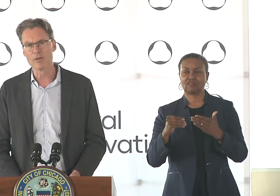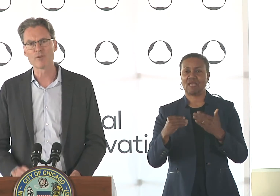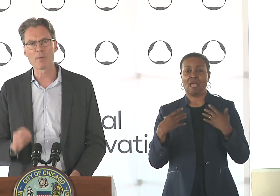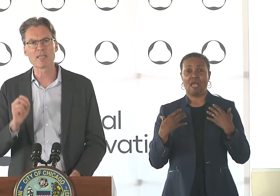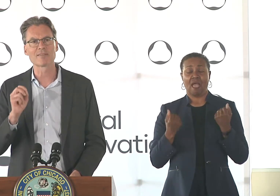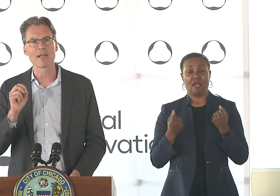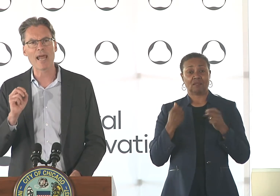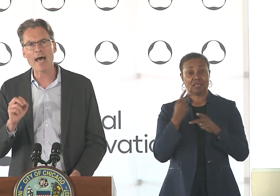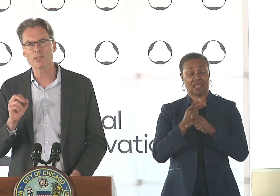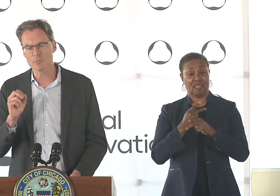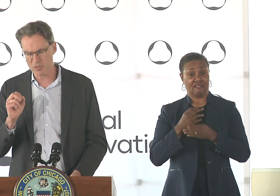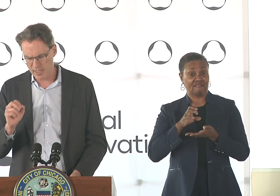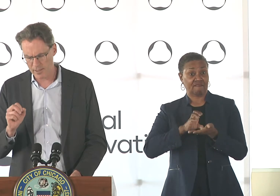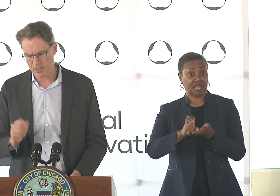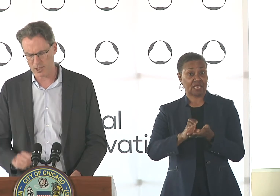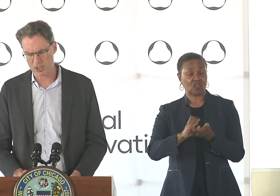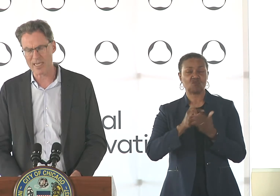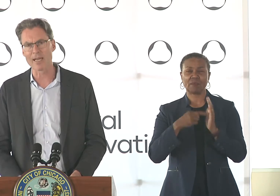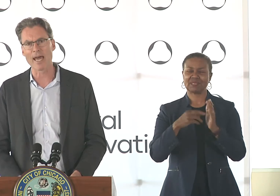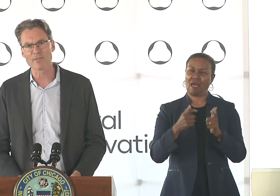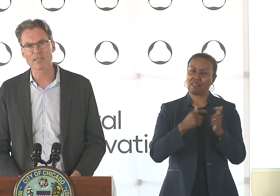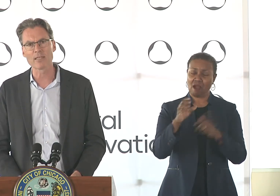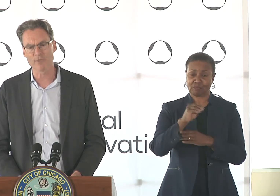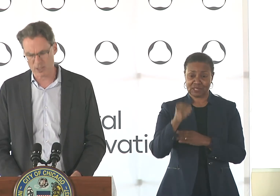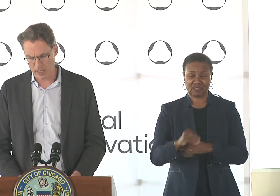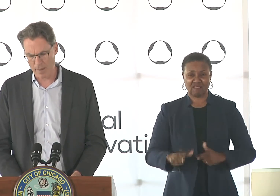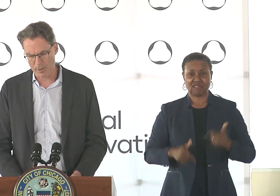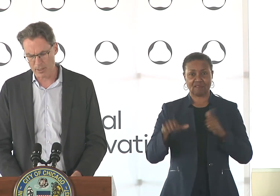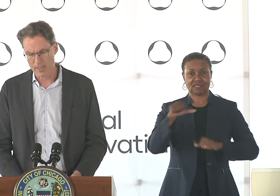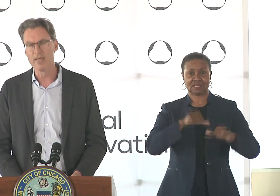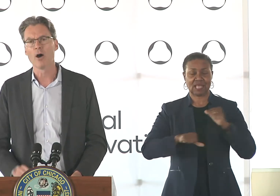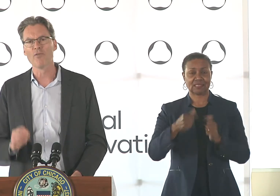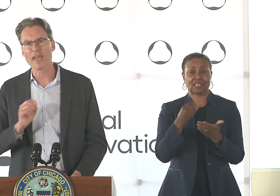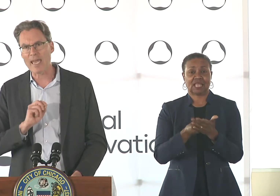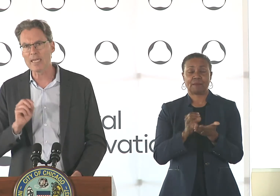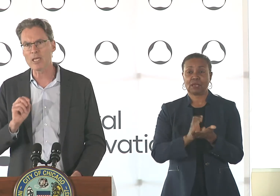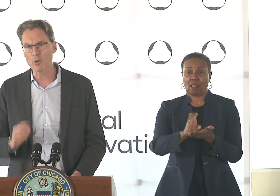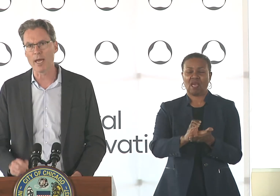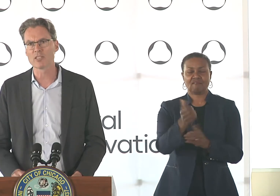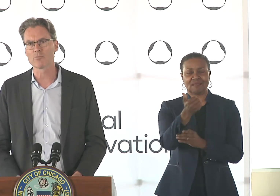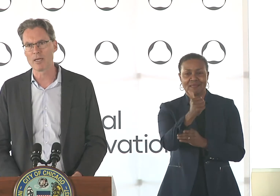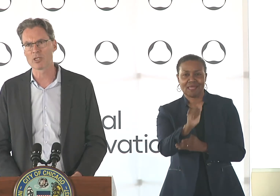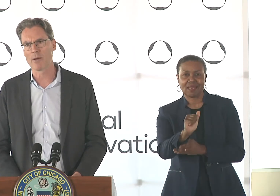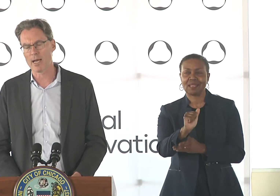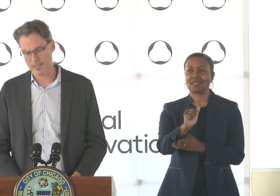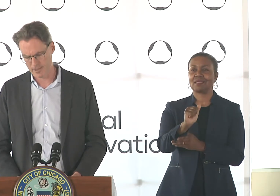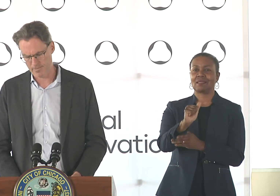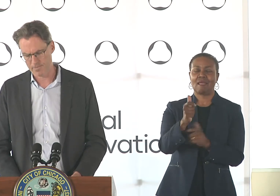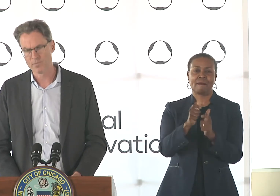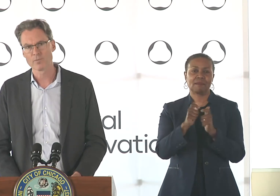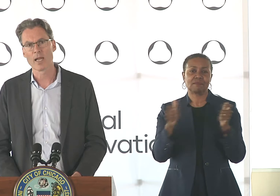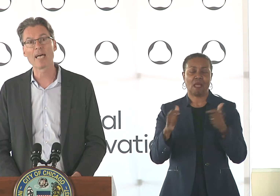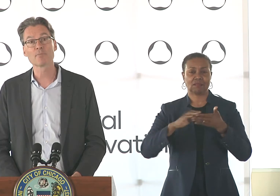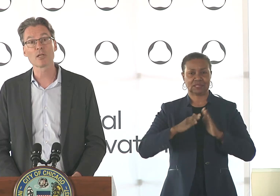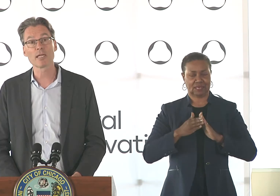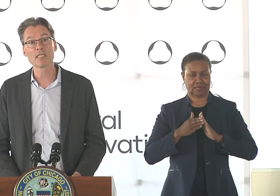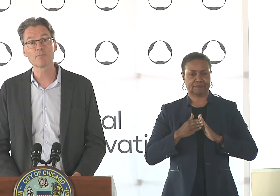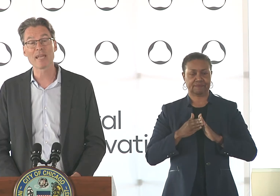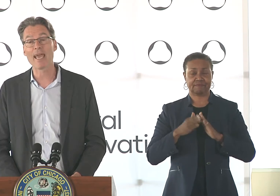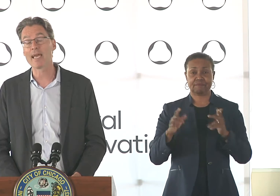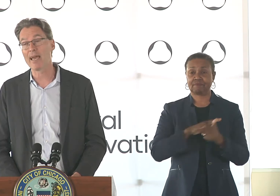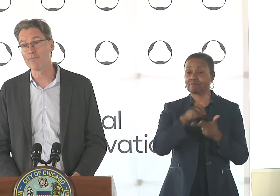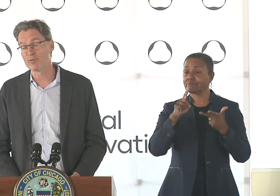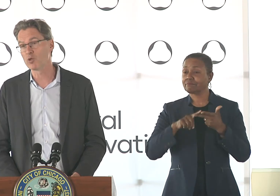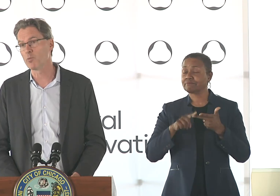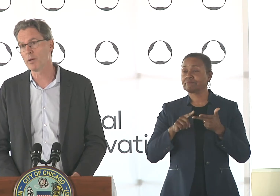funding represents the largest percentage in life science venture capital of any US major market. Last but not least,